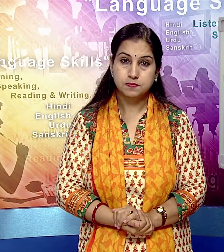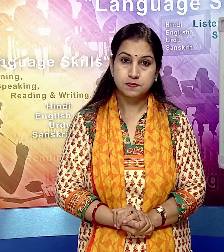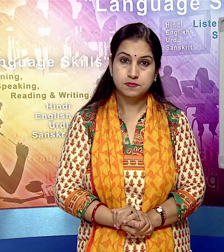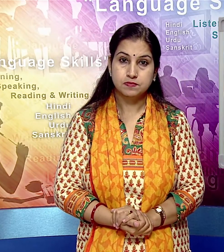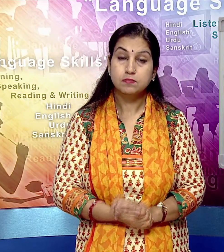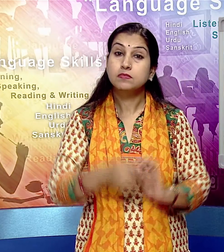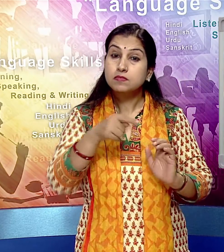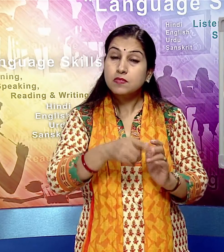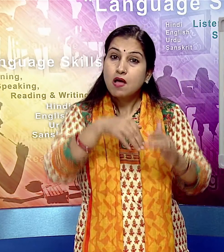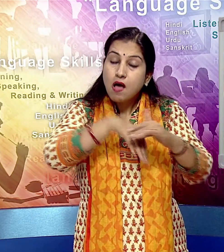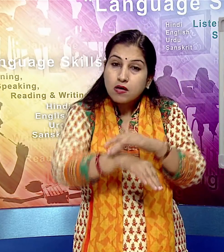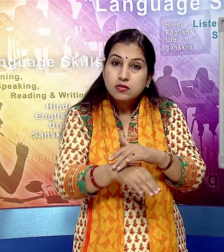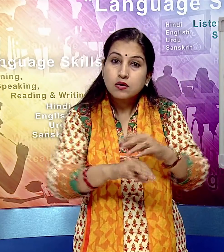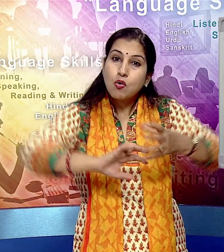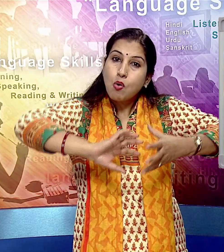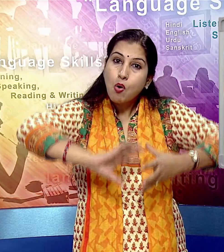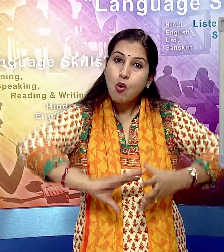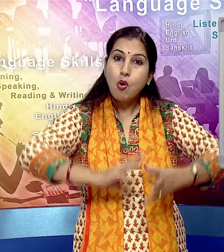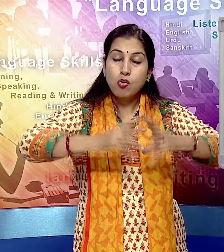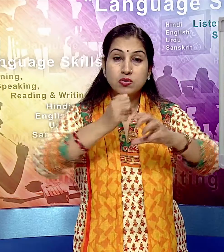There is development of gas.